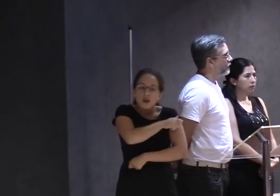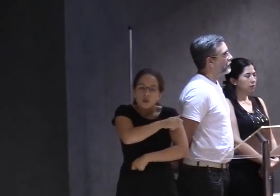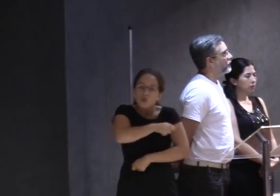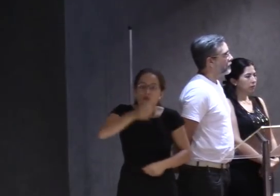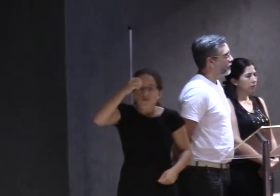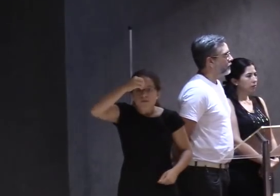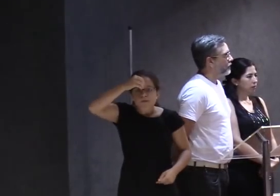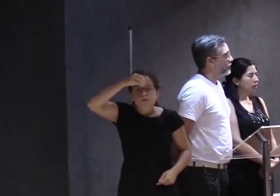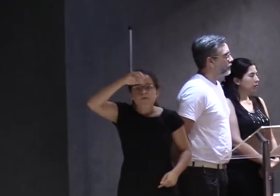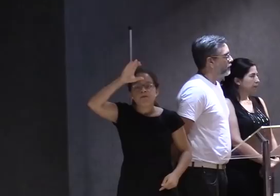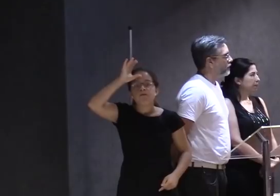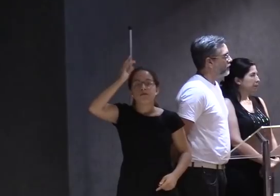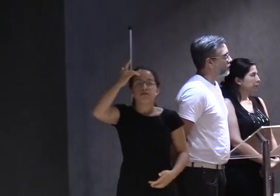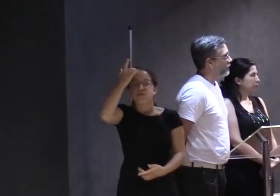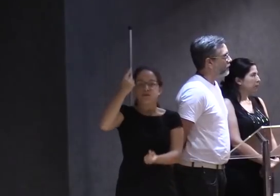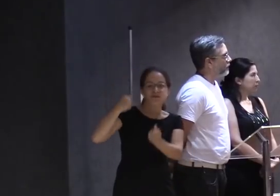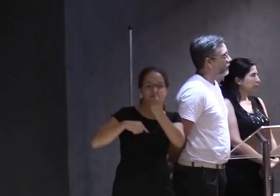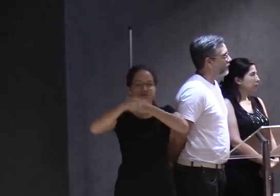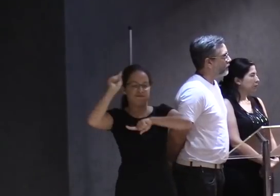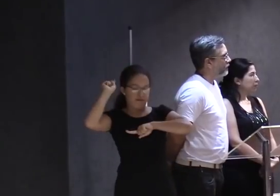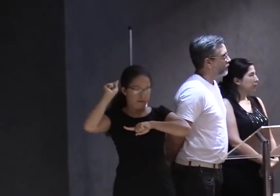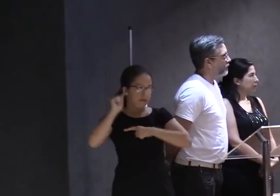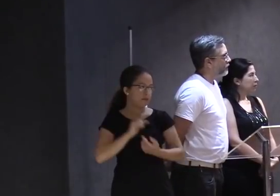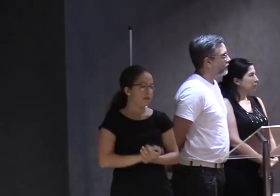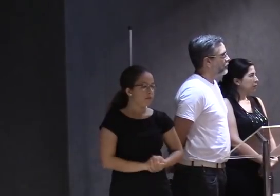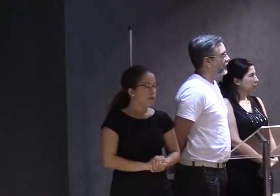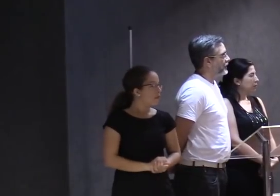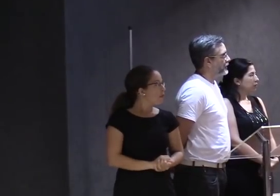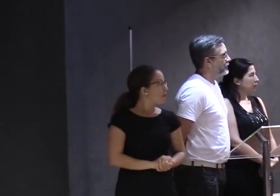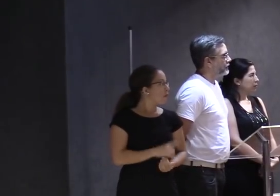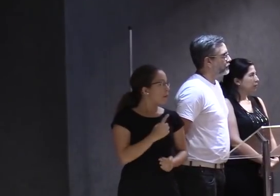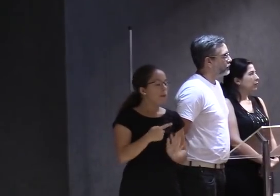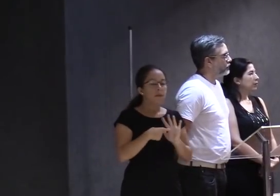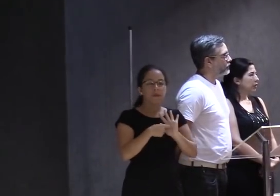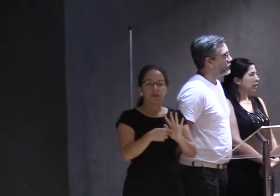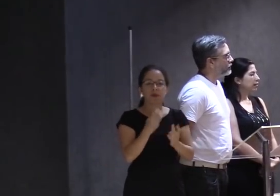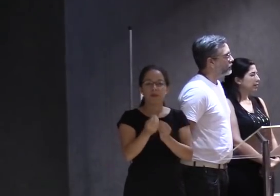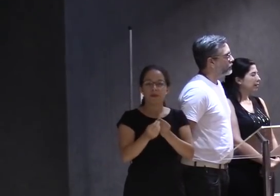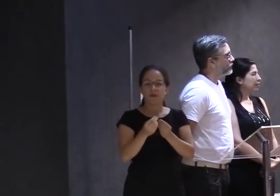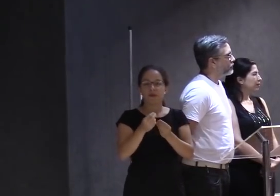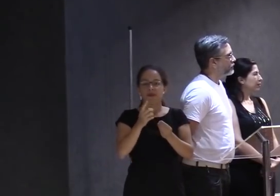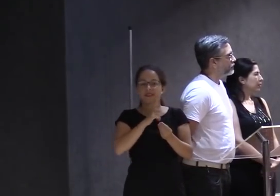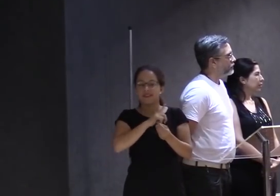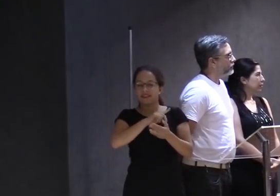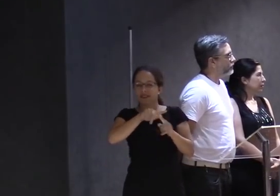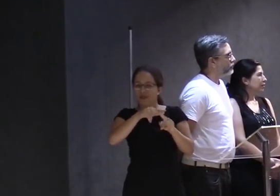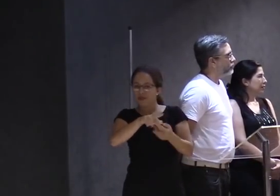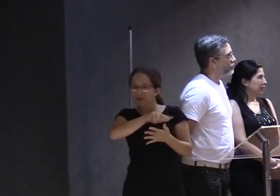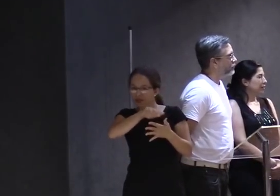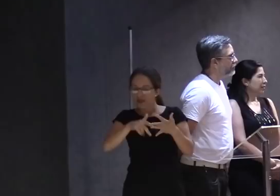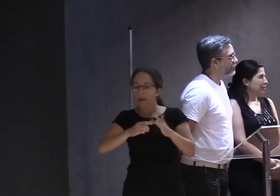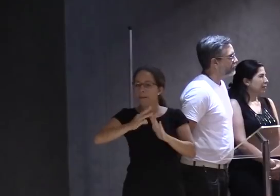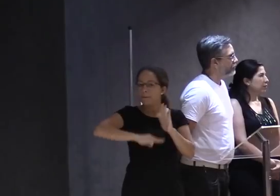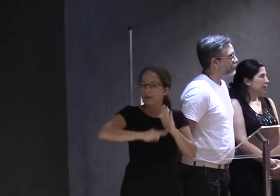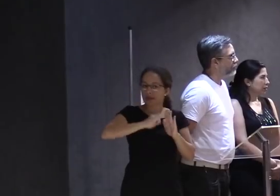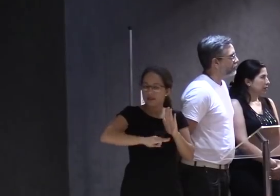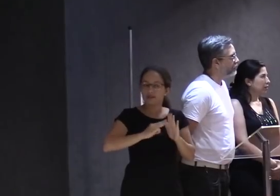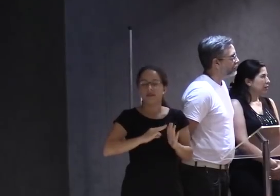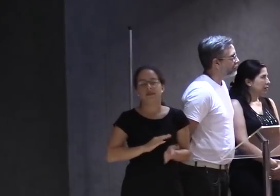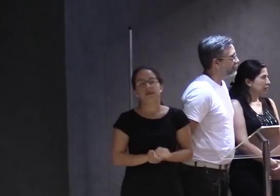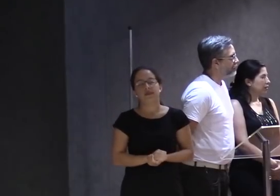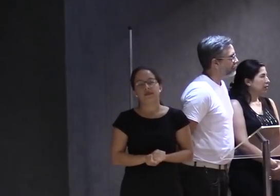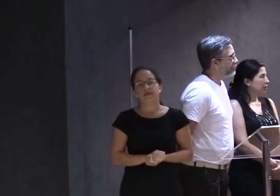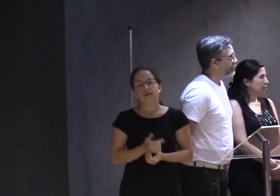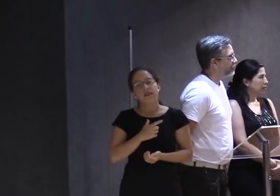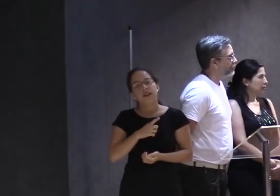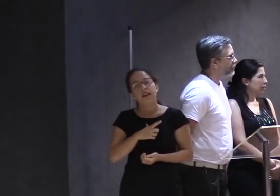alunos. So we have to think about different kinds of methods so that the students can participate and learn in different